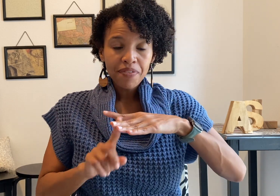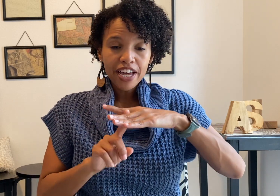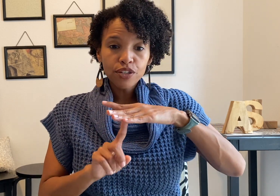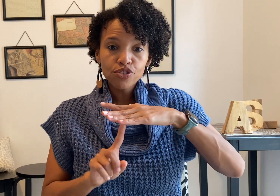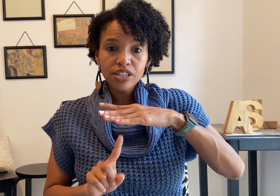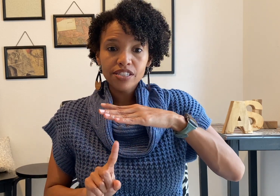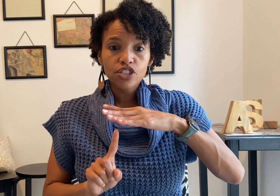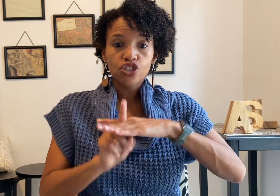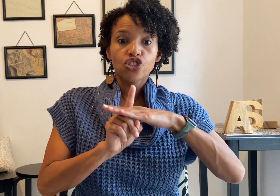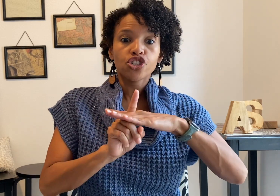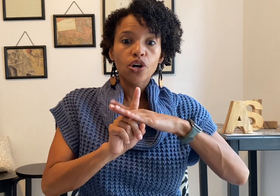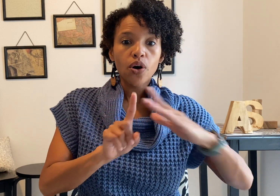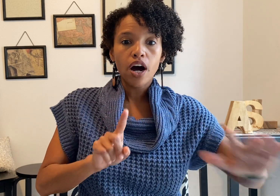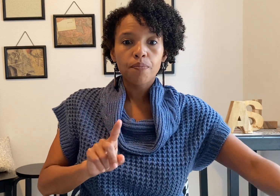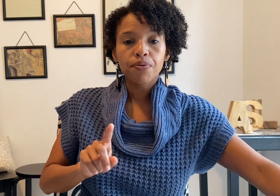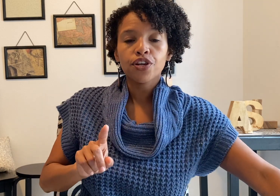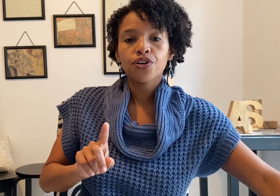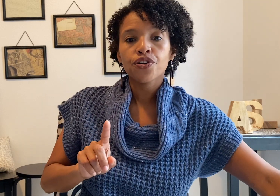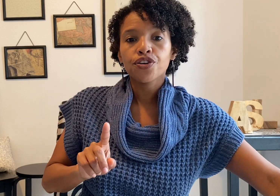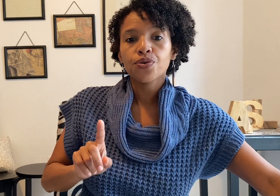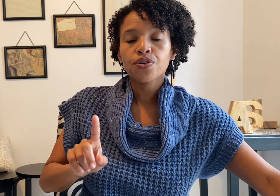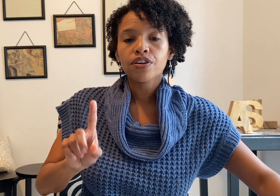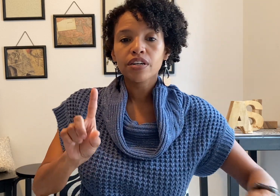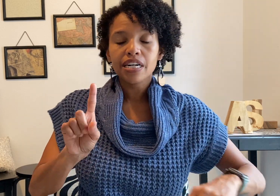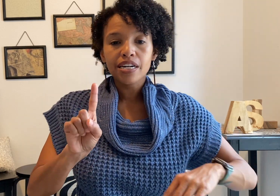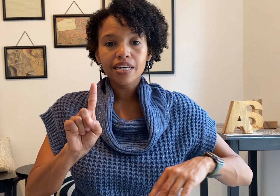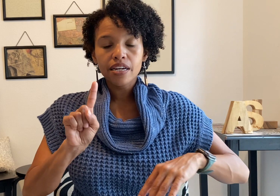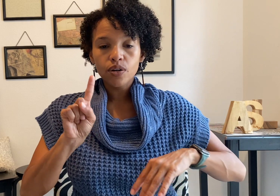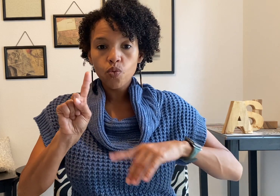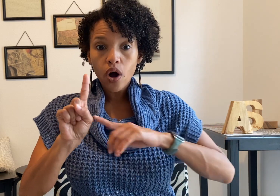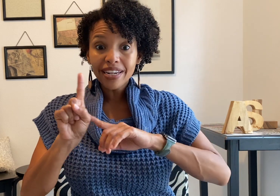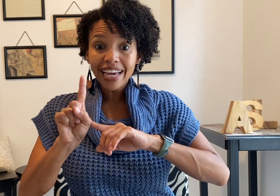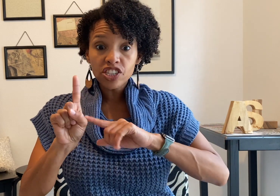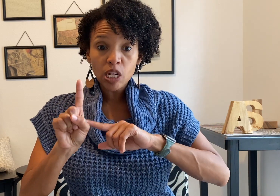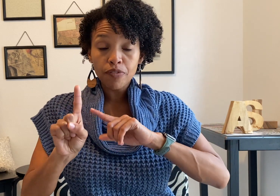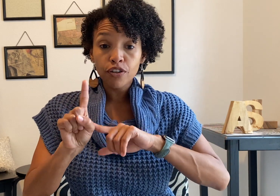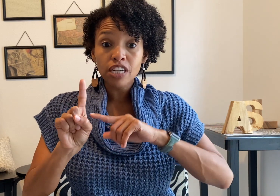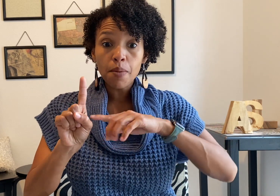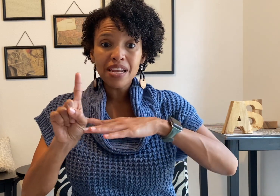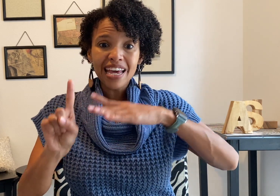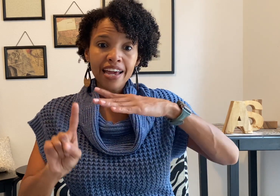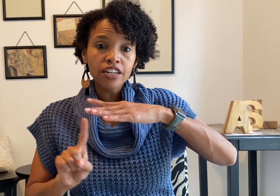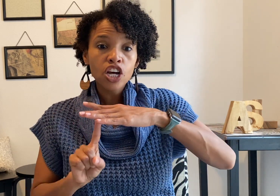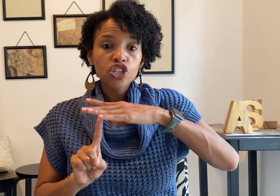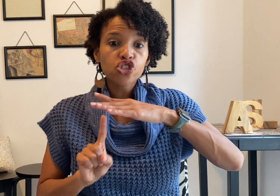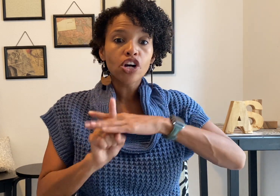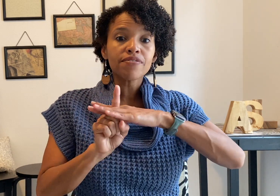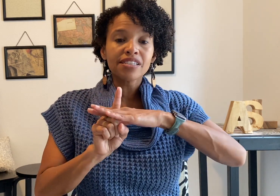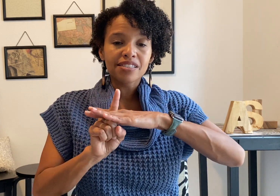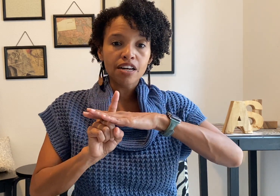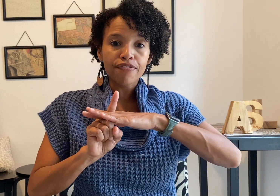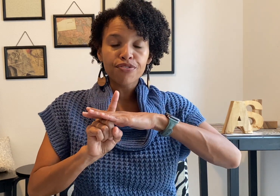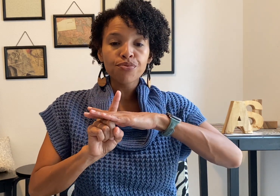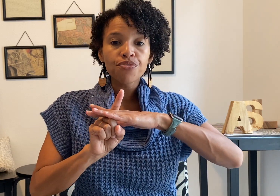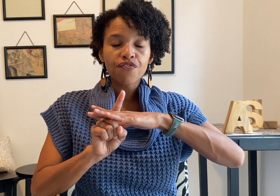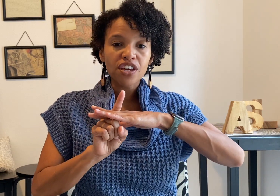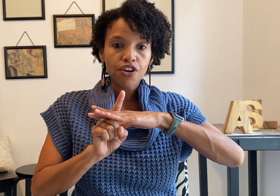you just show up. Your 1-hand shape of your dominant hand shoves itself through the